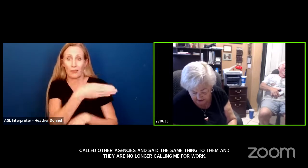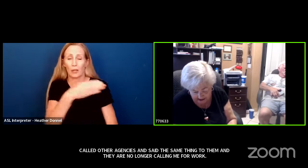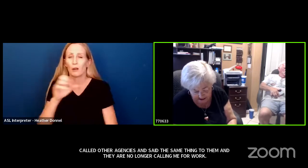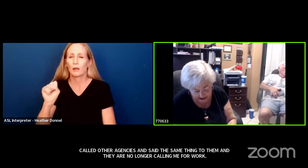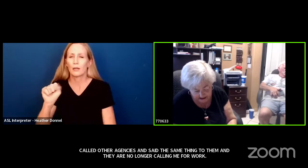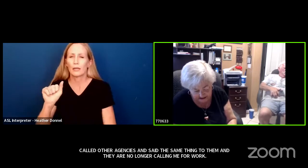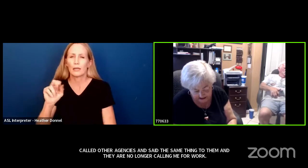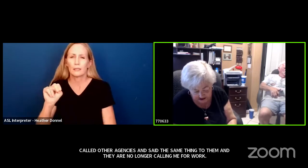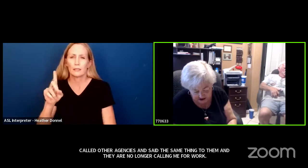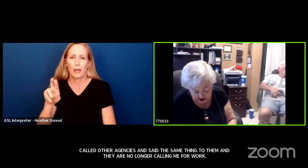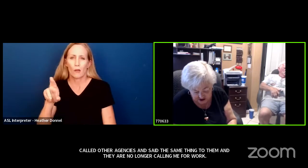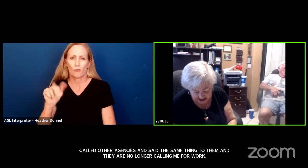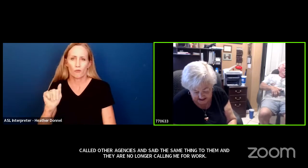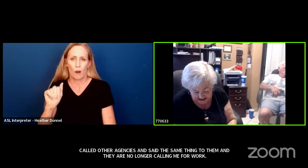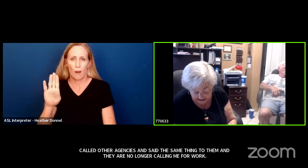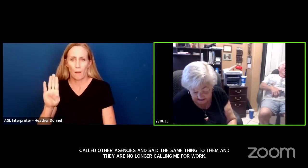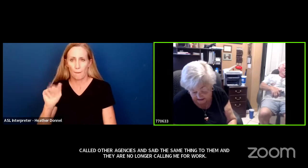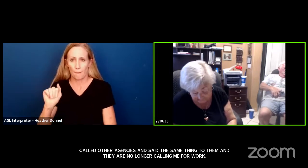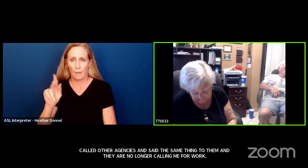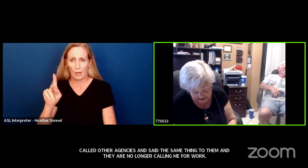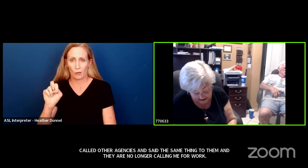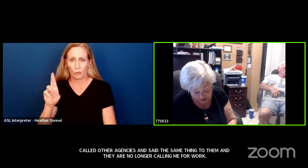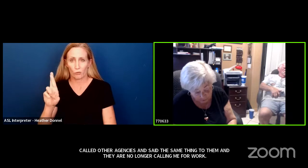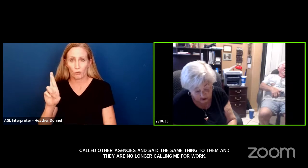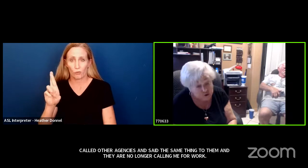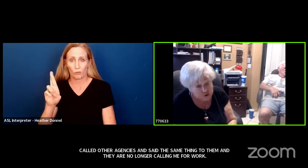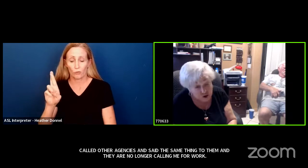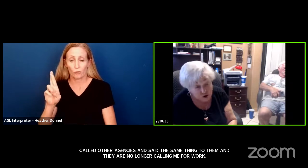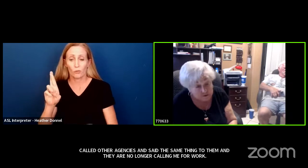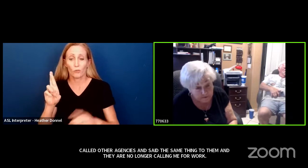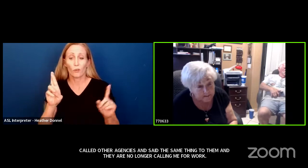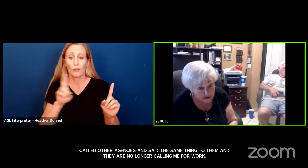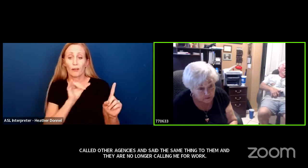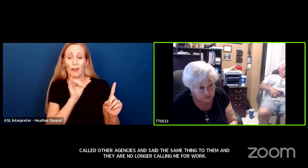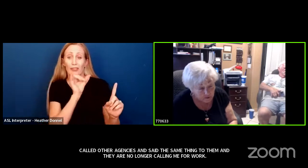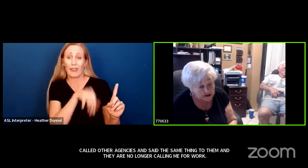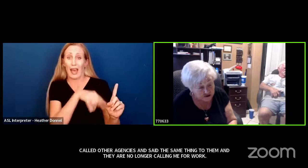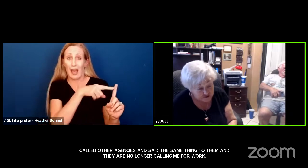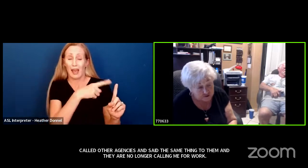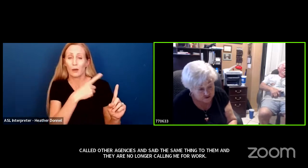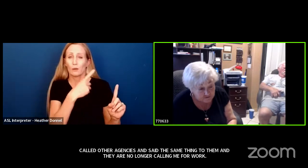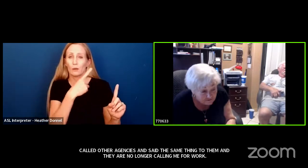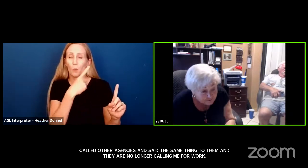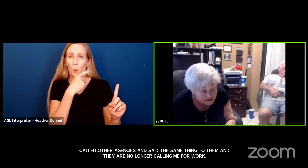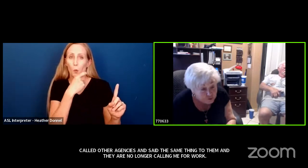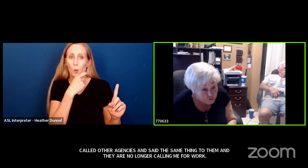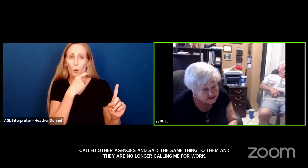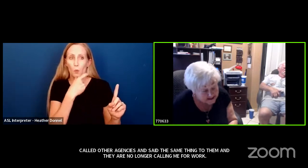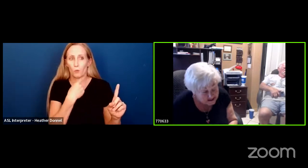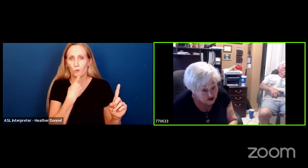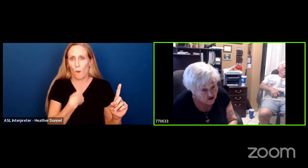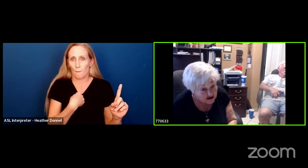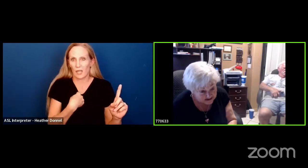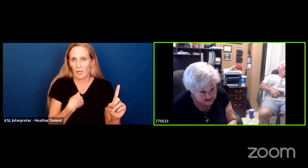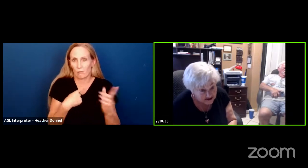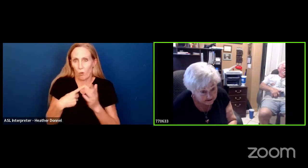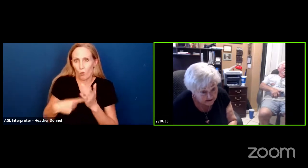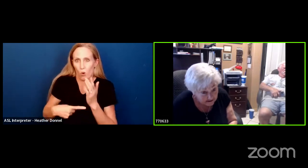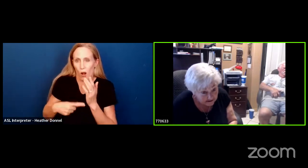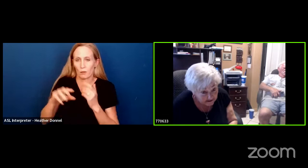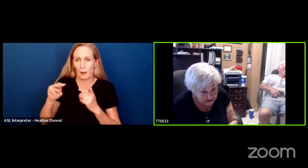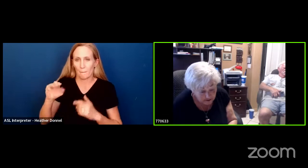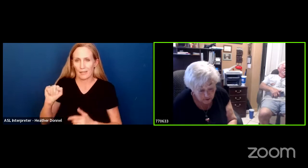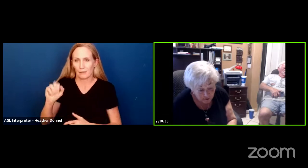Baker, and she is the one who told me about what Ms. Wasisco has